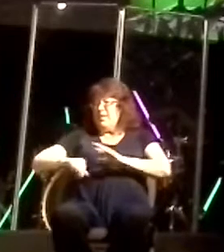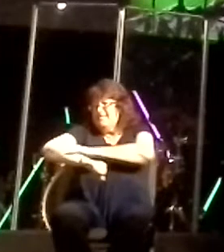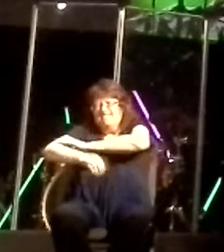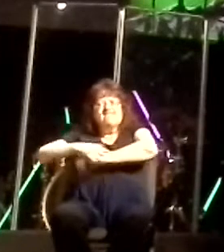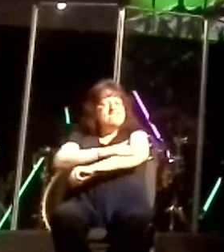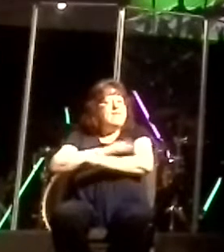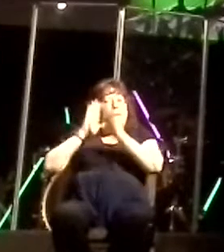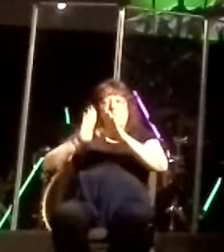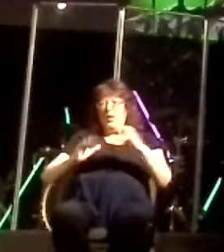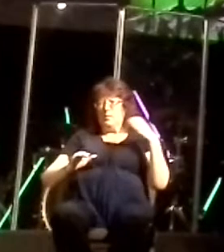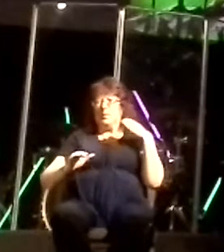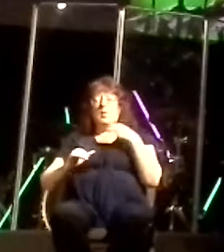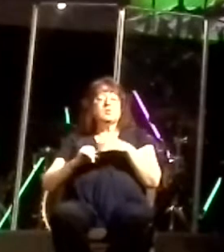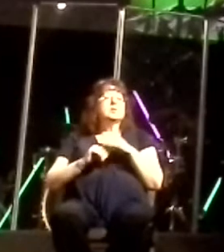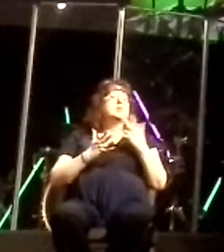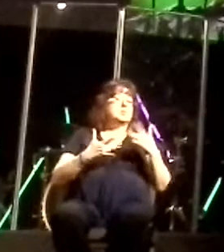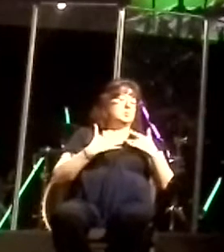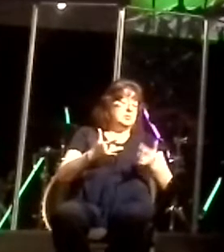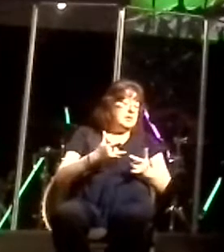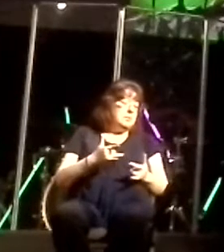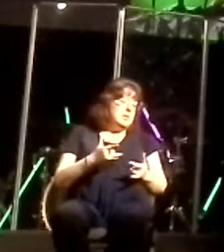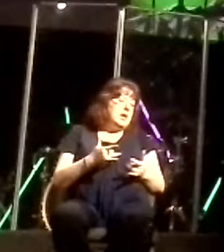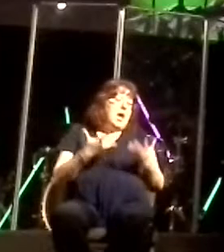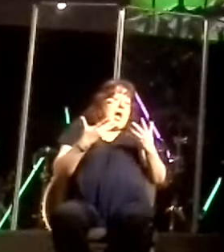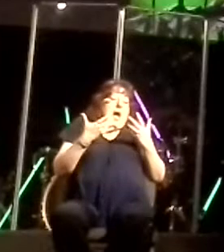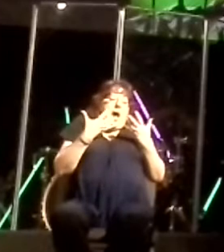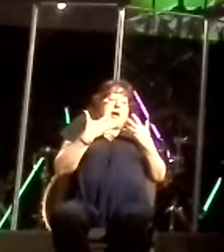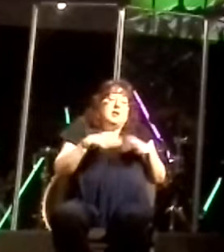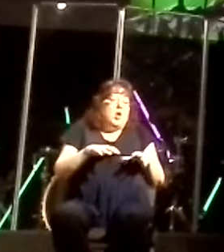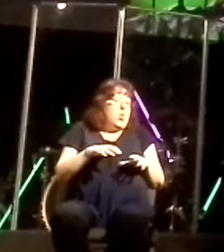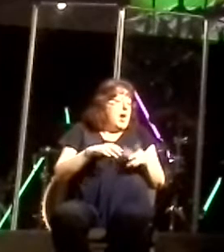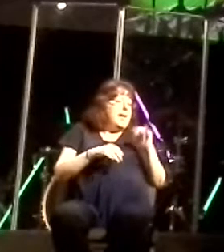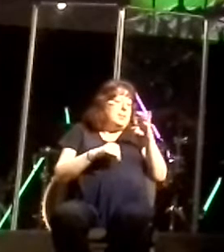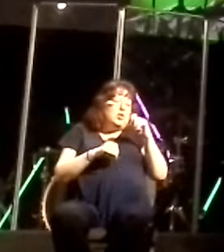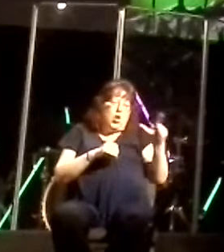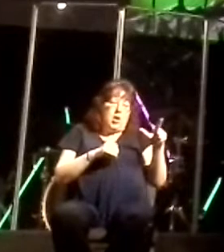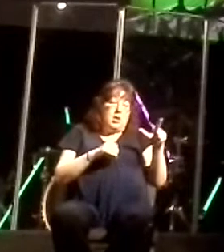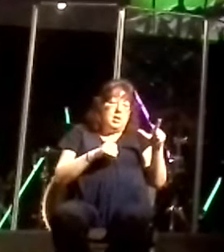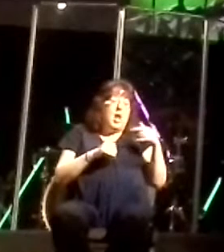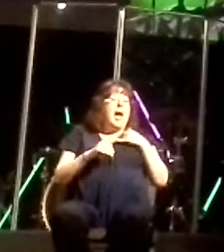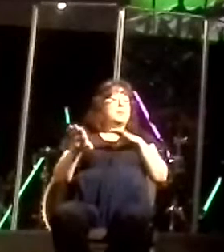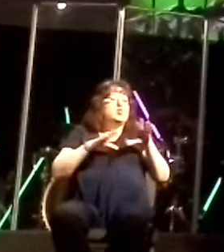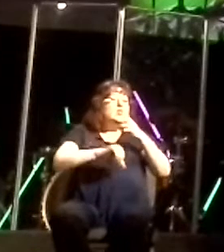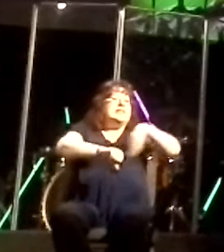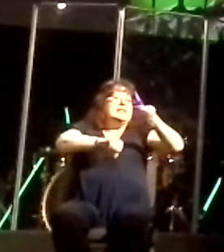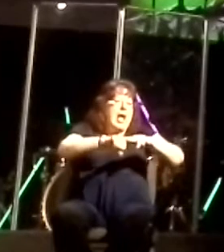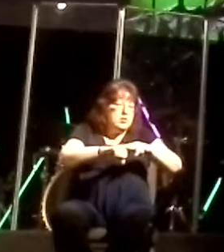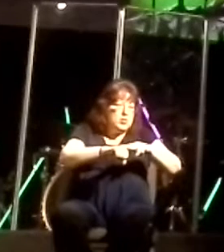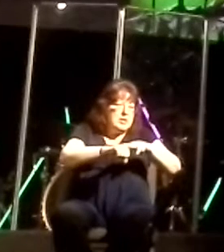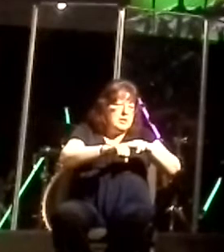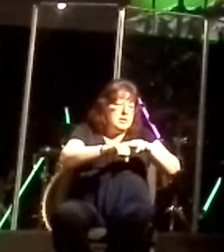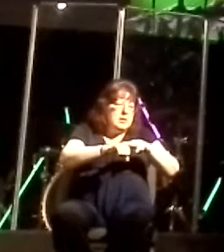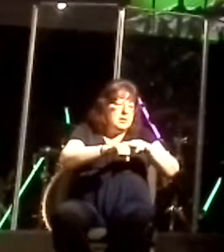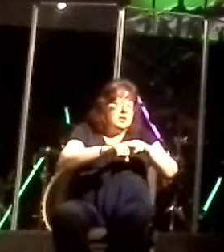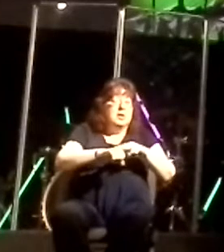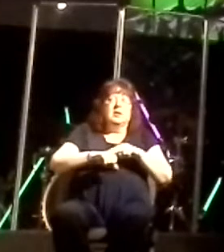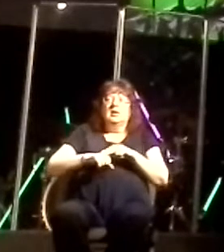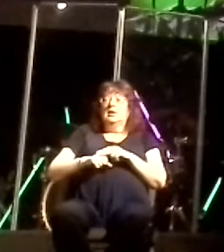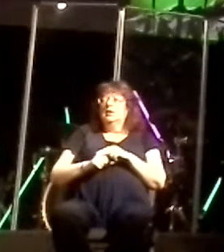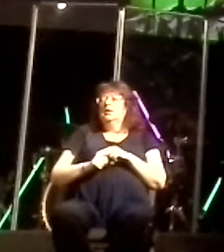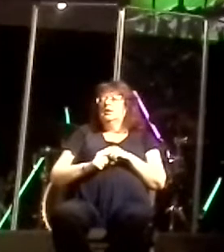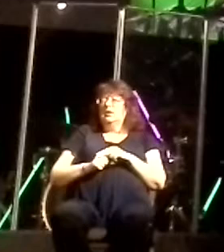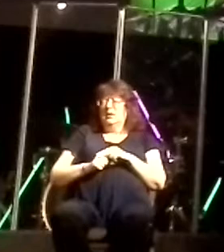in. I'm your greatest coach. She goes, here's the deal. I don't want an epidural. I'm going to do this naturally. And I